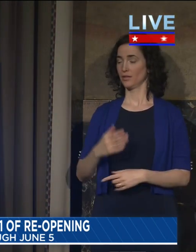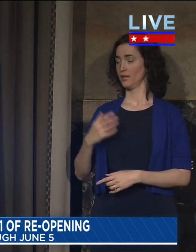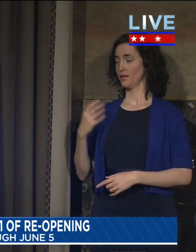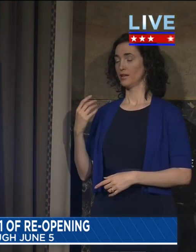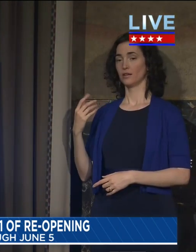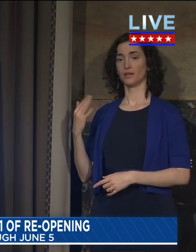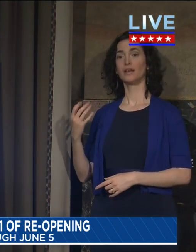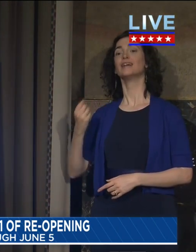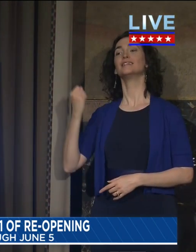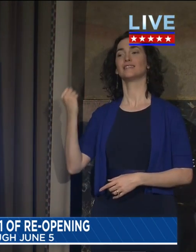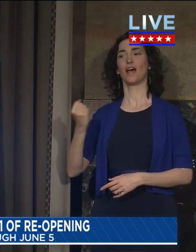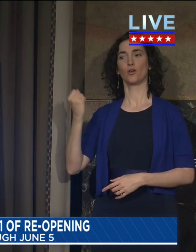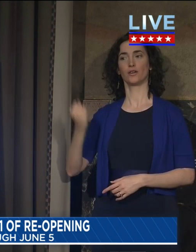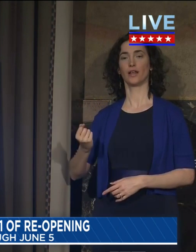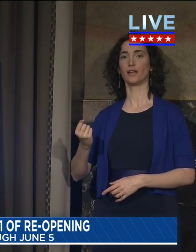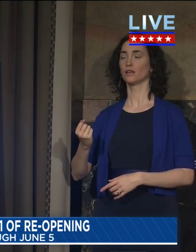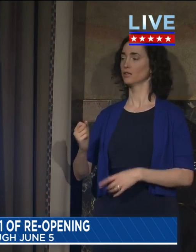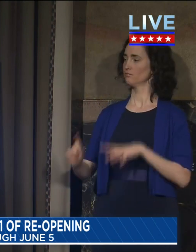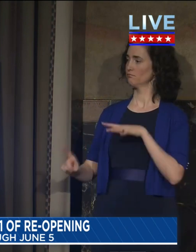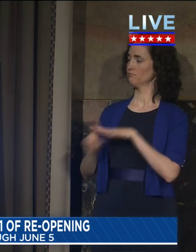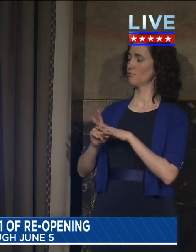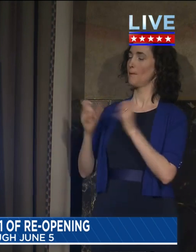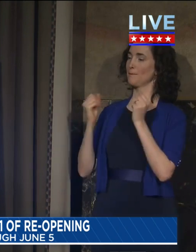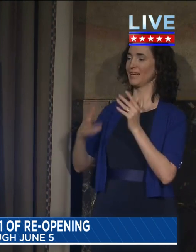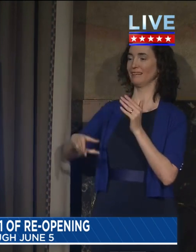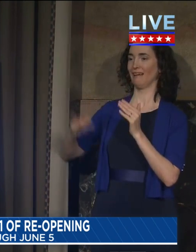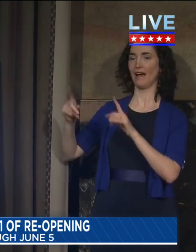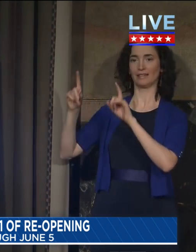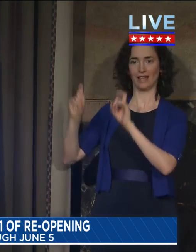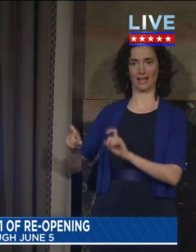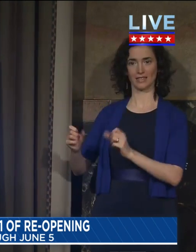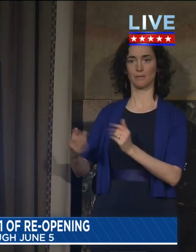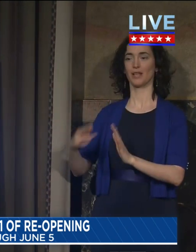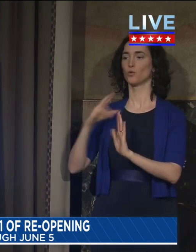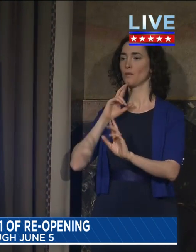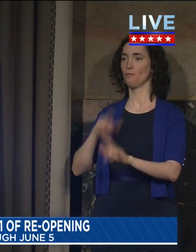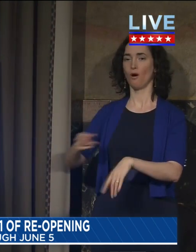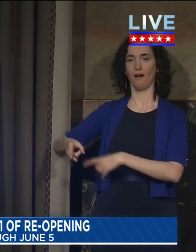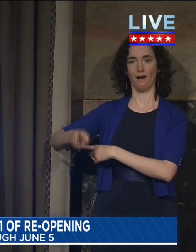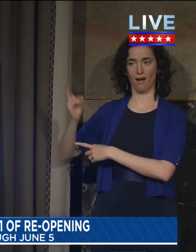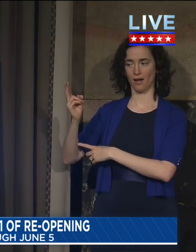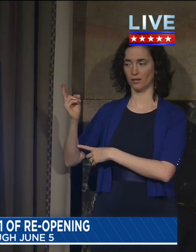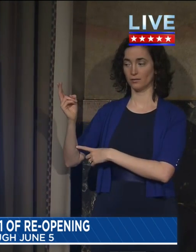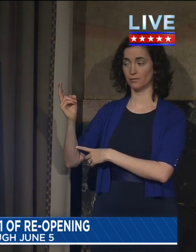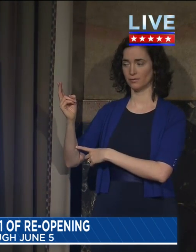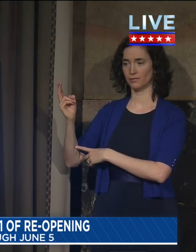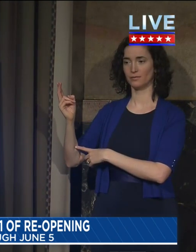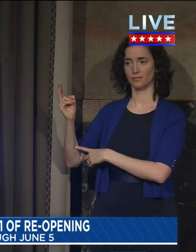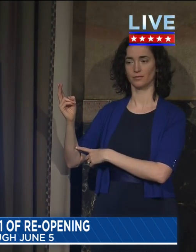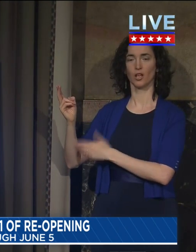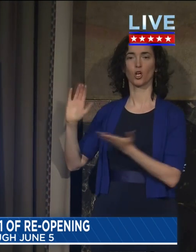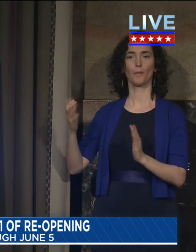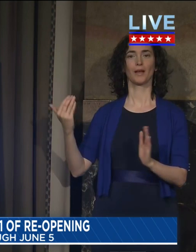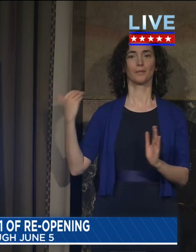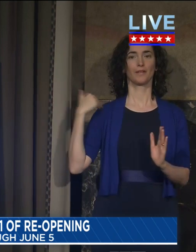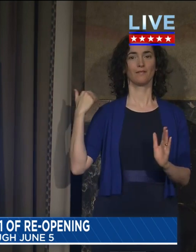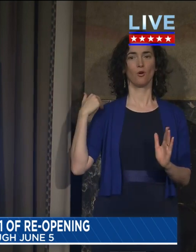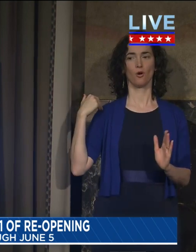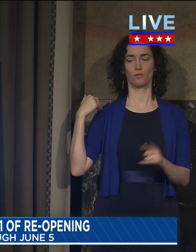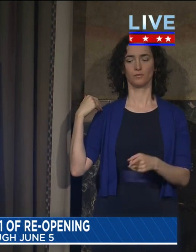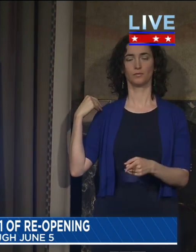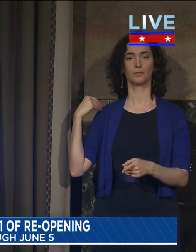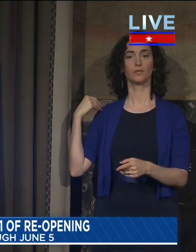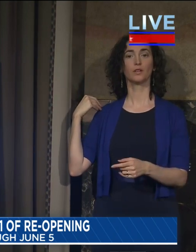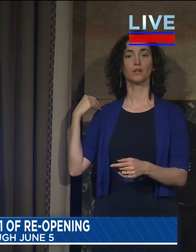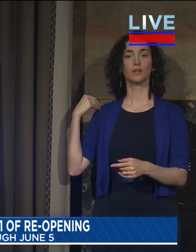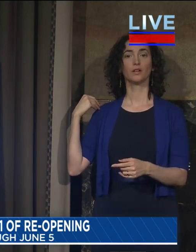we had a larger number of tests and positive reported than we had over the previous several days, and we're fairly